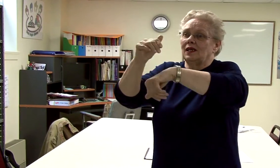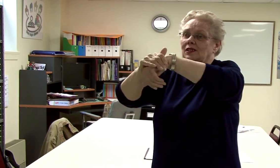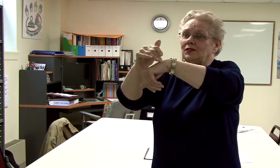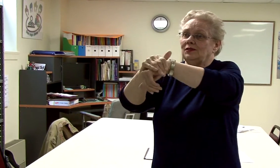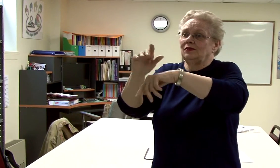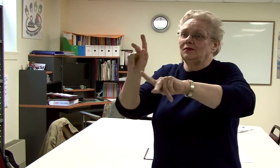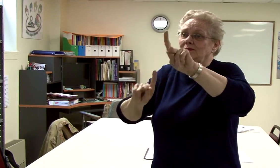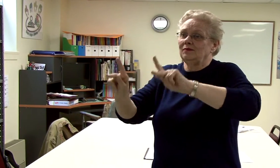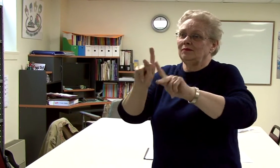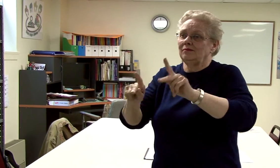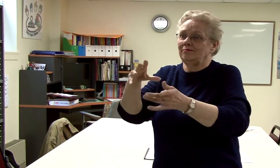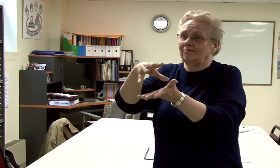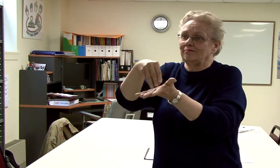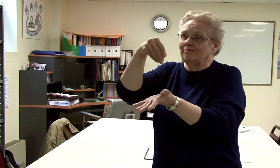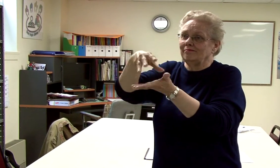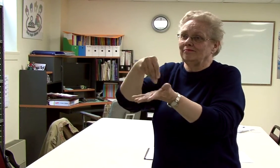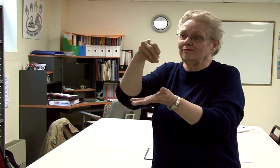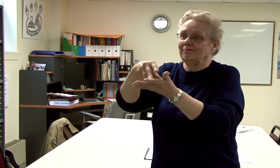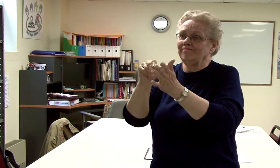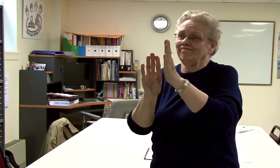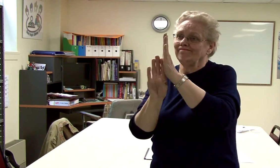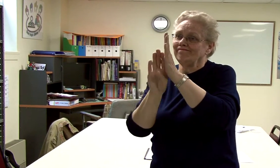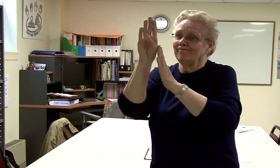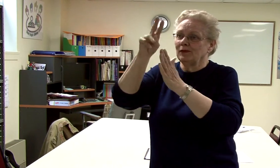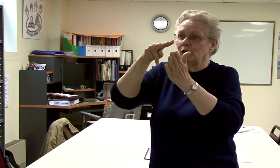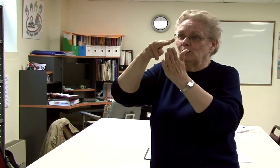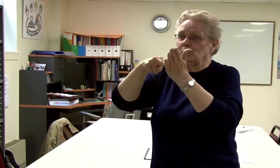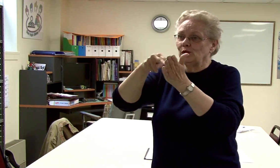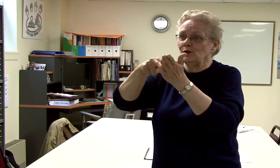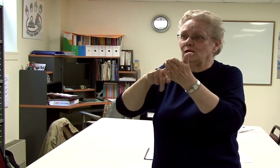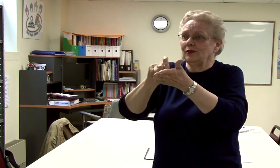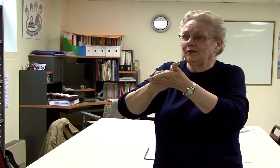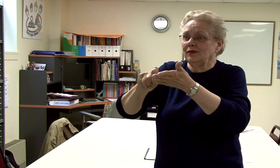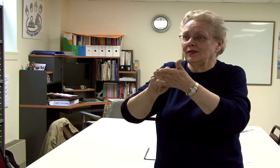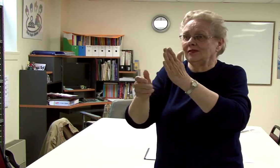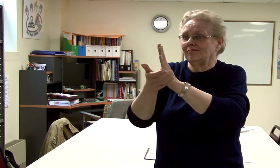writing skills and improve their lives and social activities.